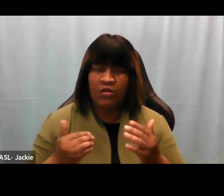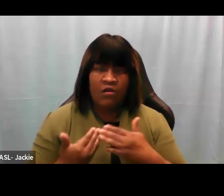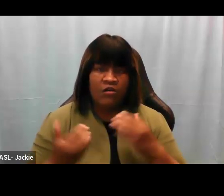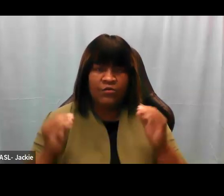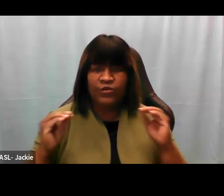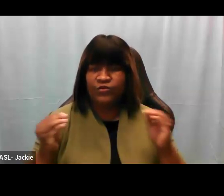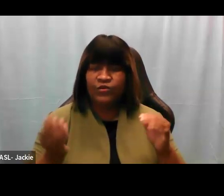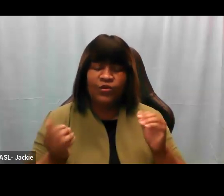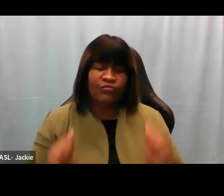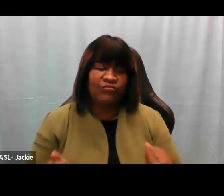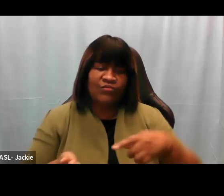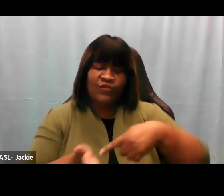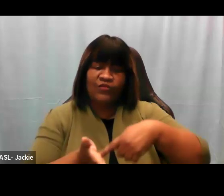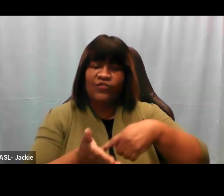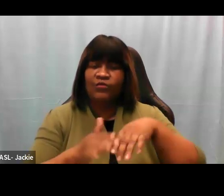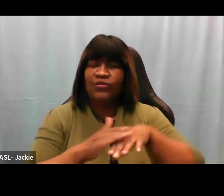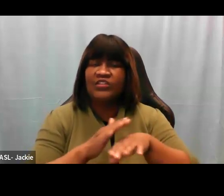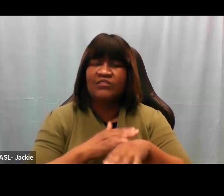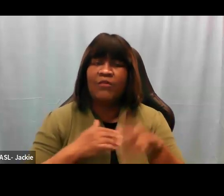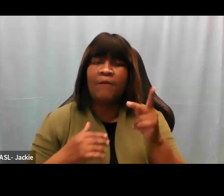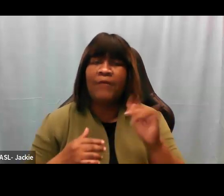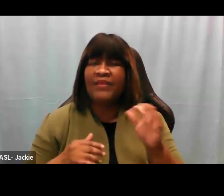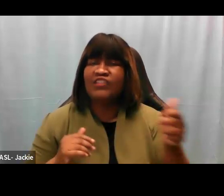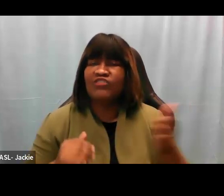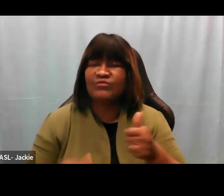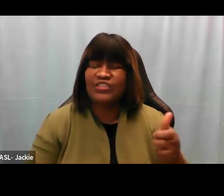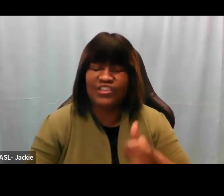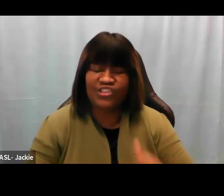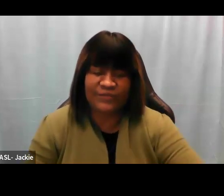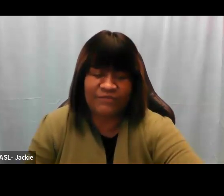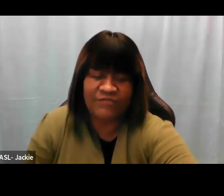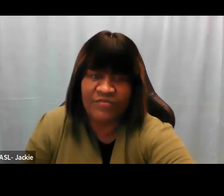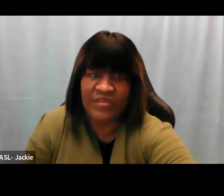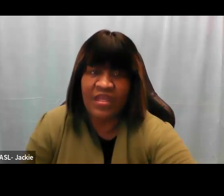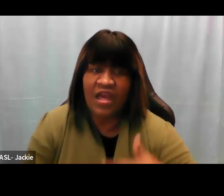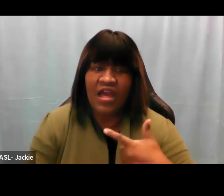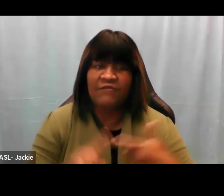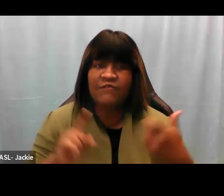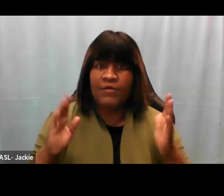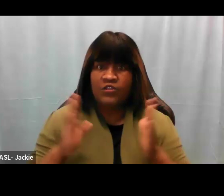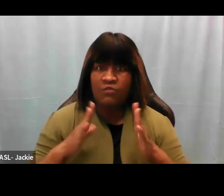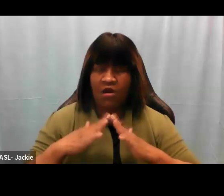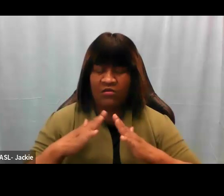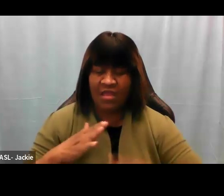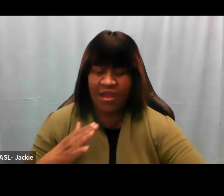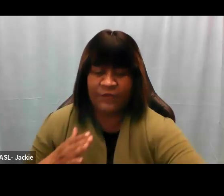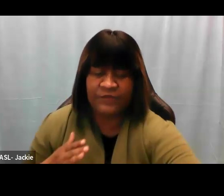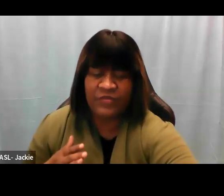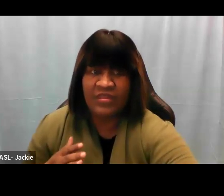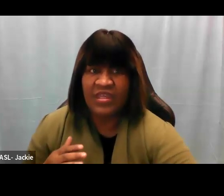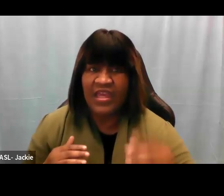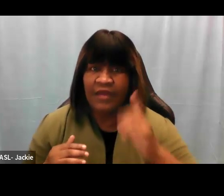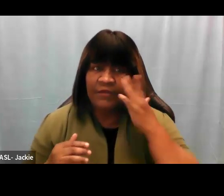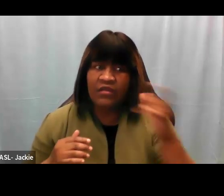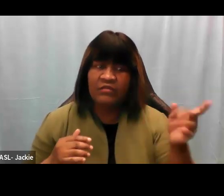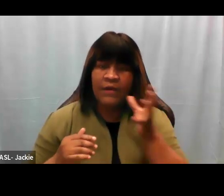no affordable or accessible public transportation. I'm from a super small town also, in a rural town. And just because